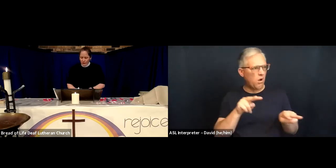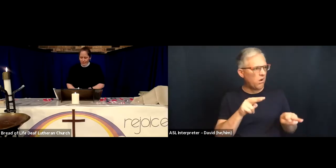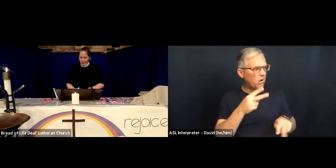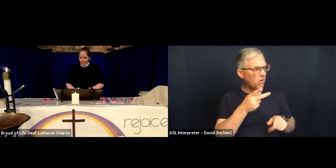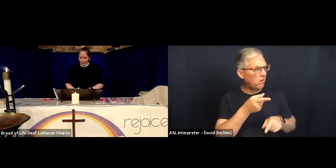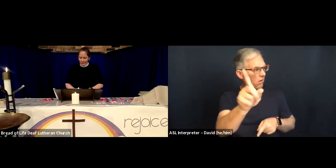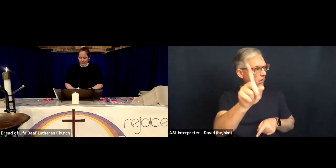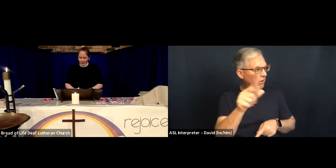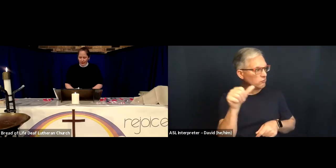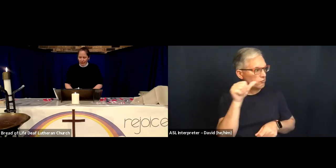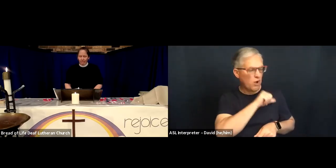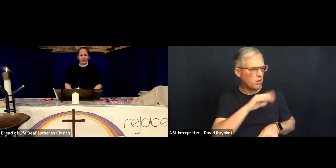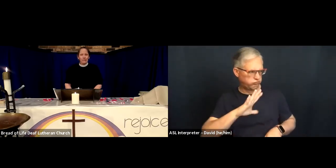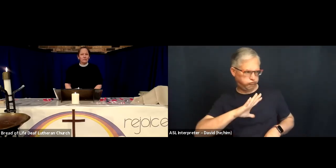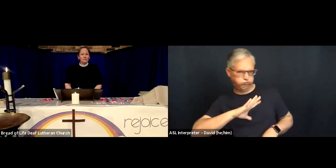preach.